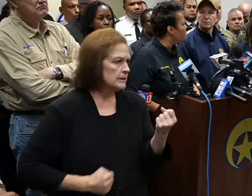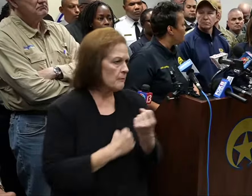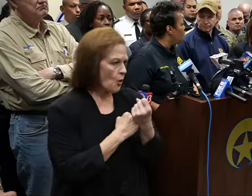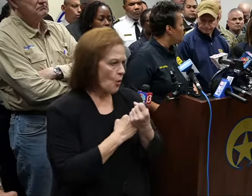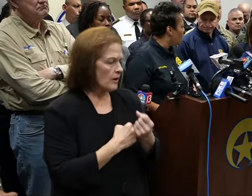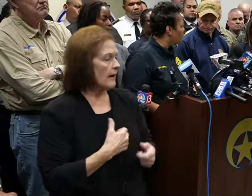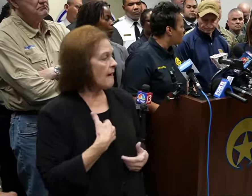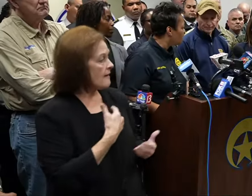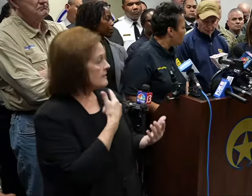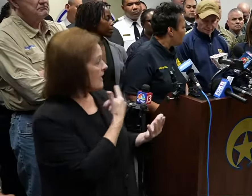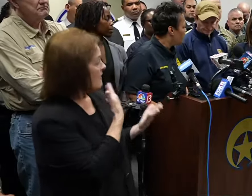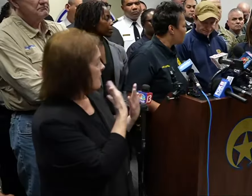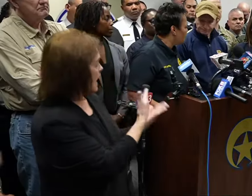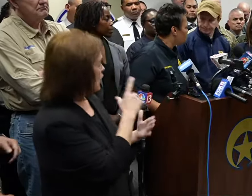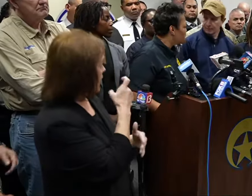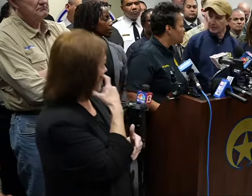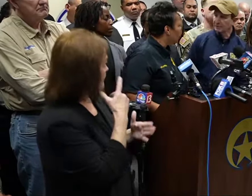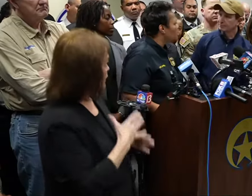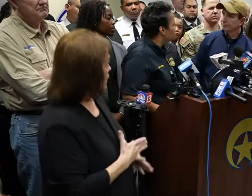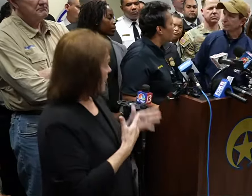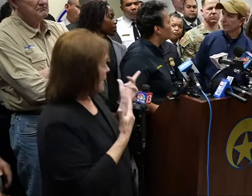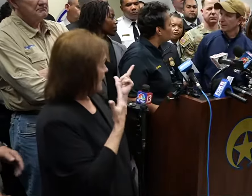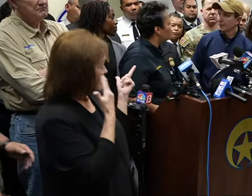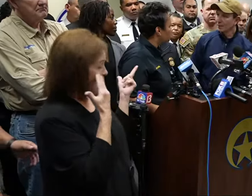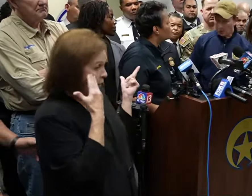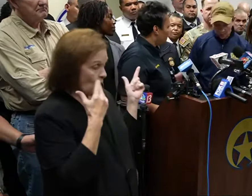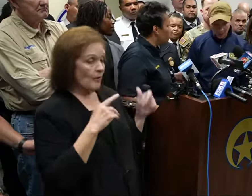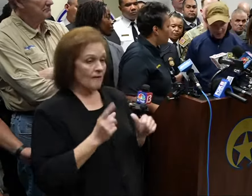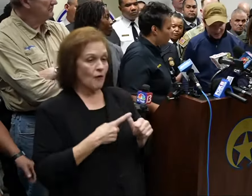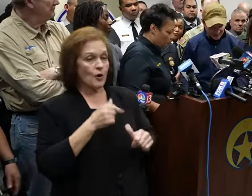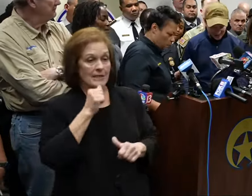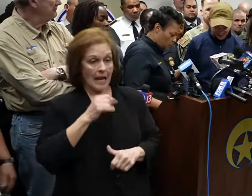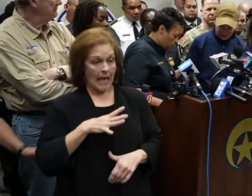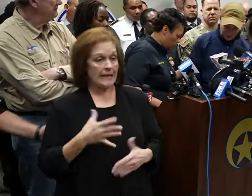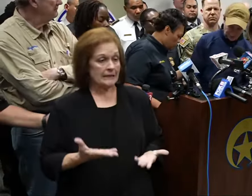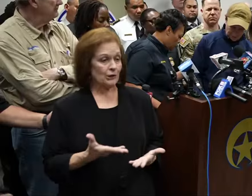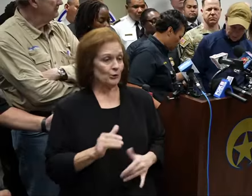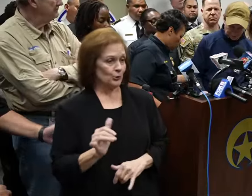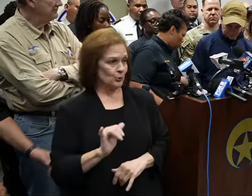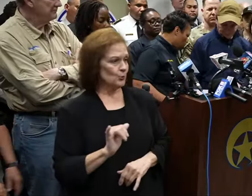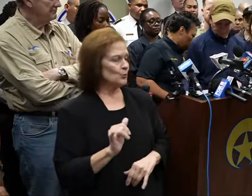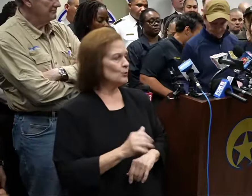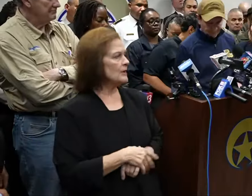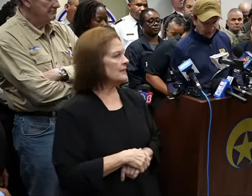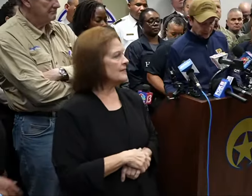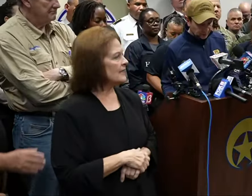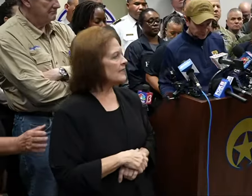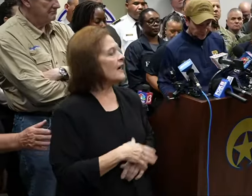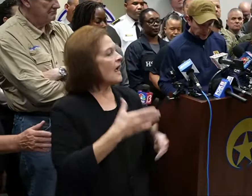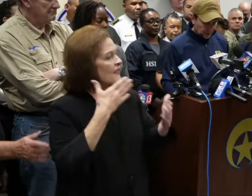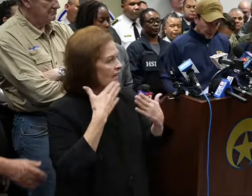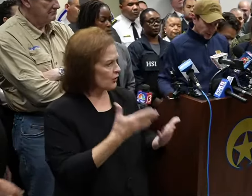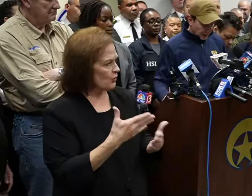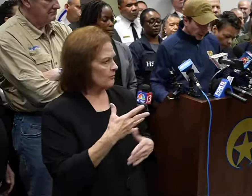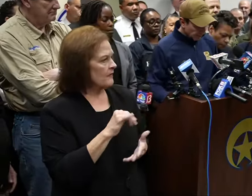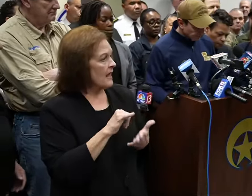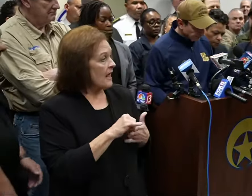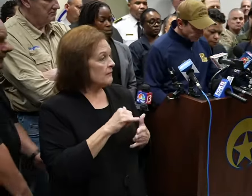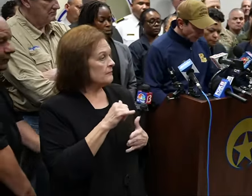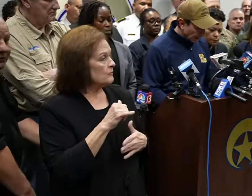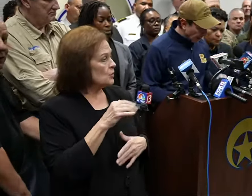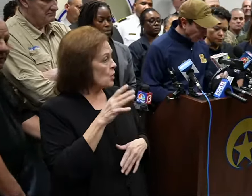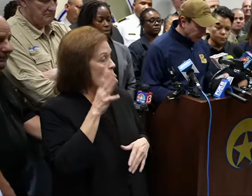I say thank you, Governor. And I know the First Lady is standing with us as well. Thank you, Madam Mayor. Thank